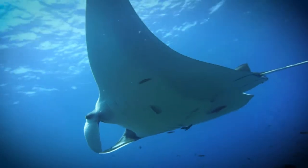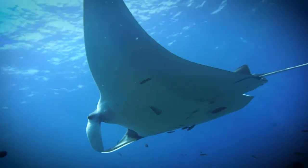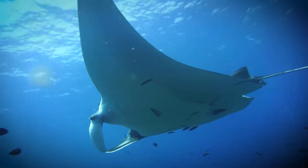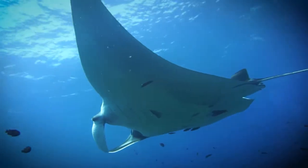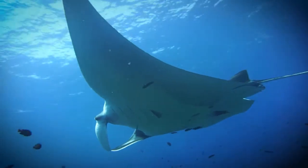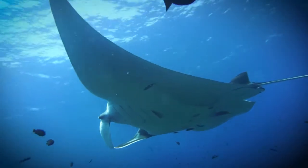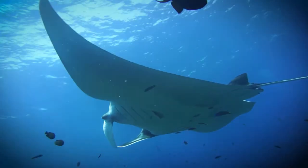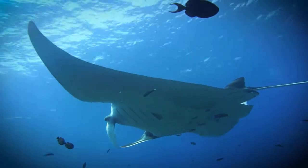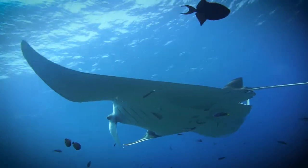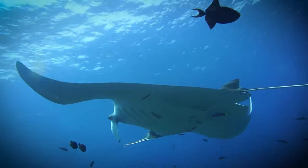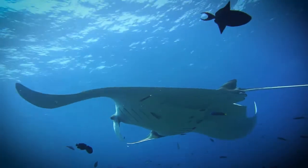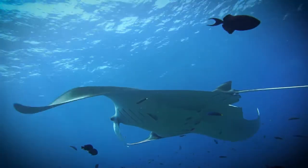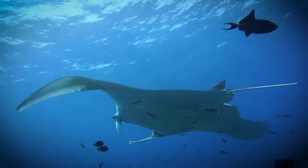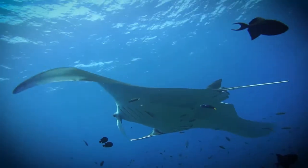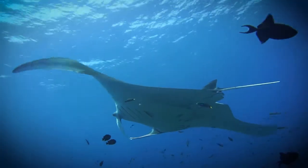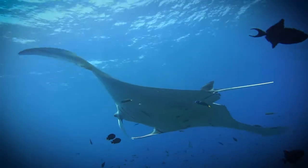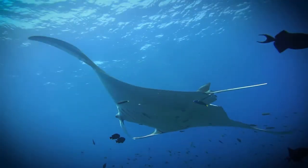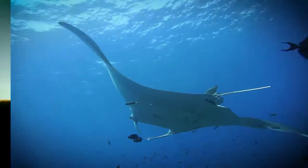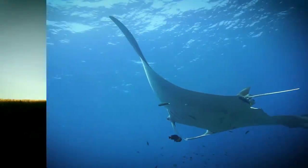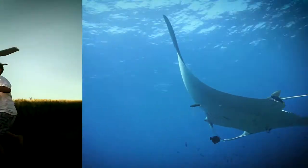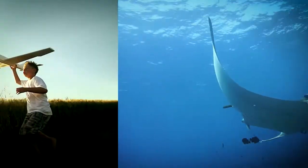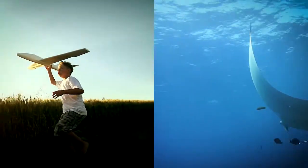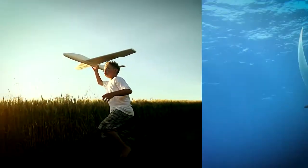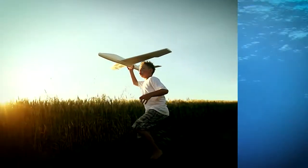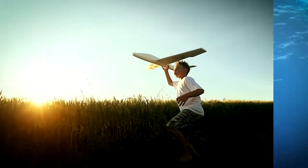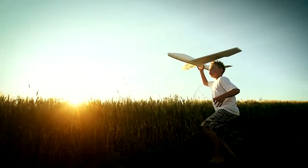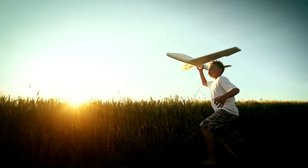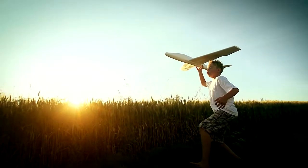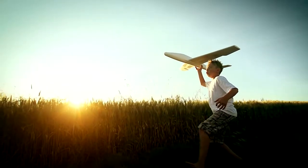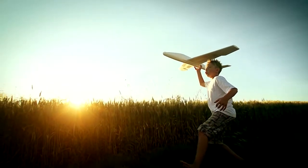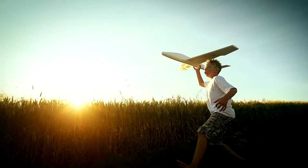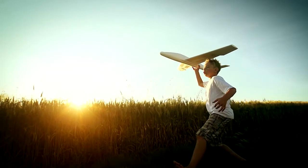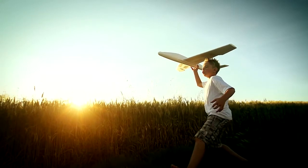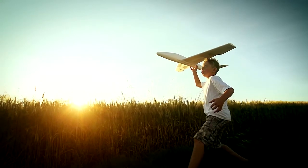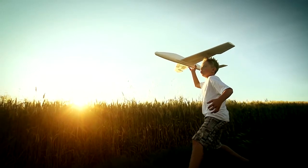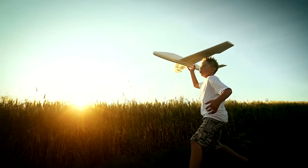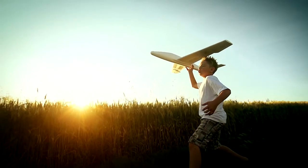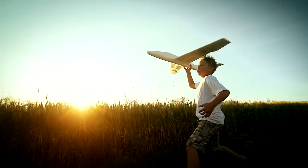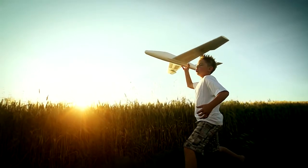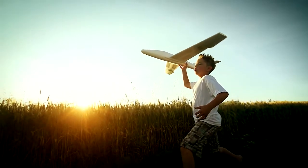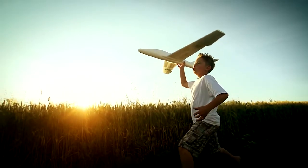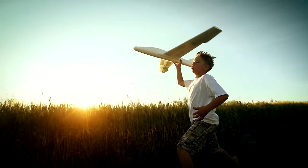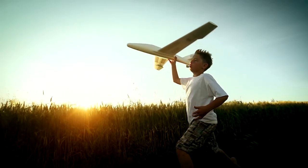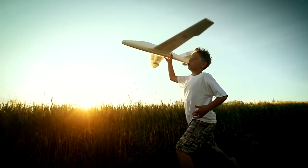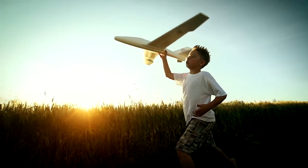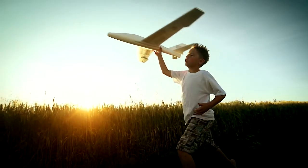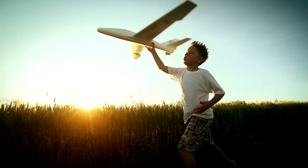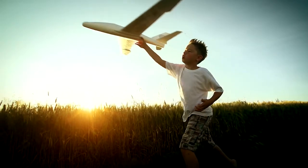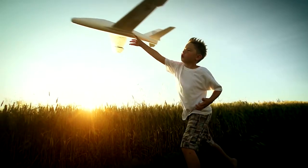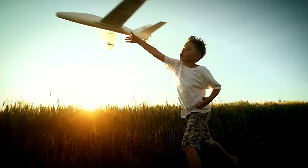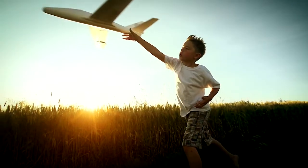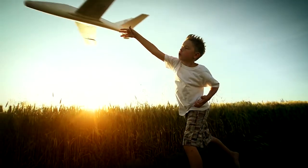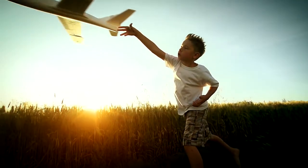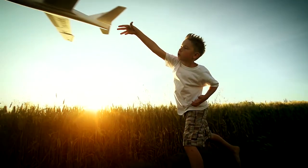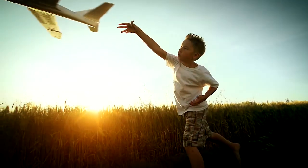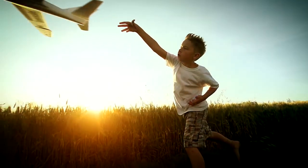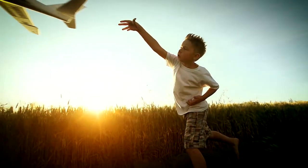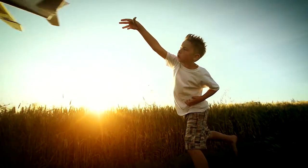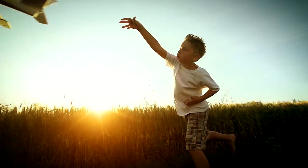but I've learned to go with the flow. Ever wish you were a manta ray? Just gliding through the day?